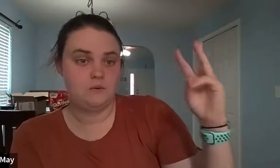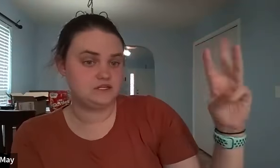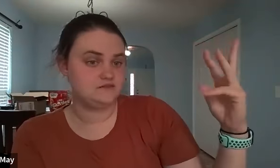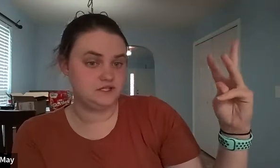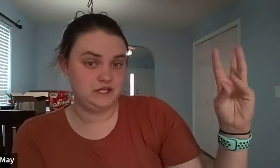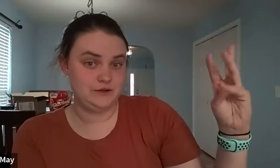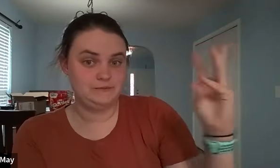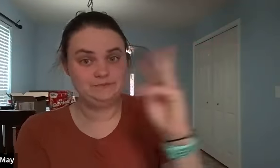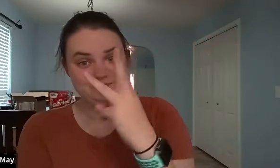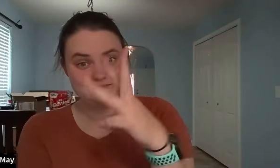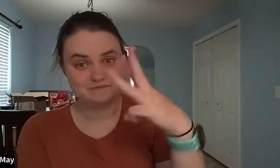works for you.